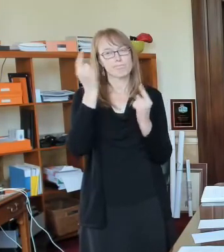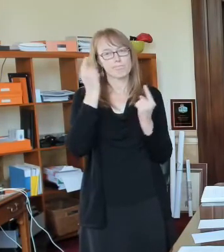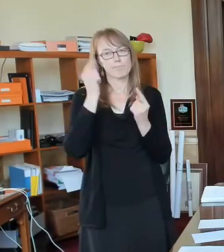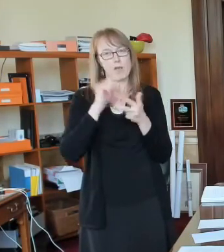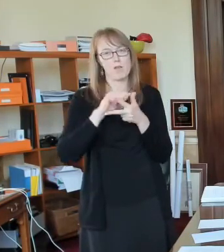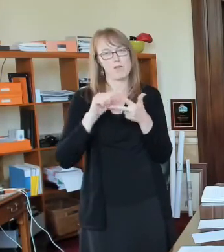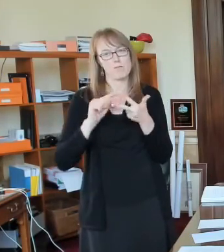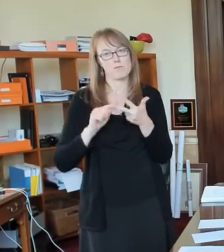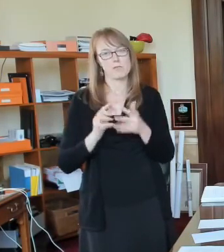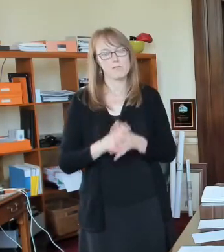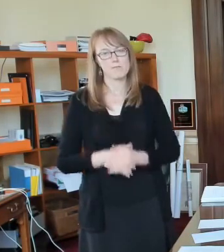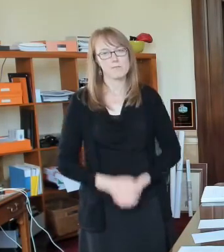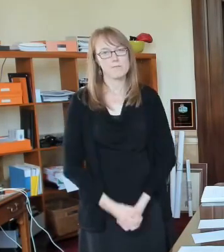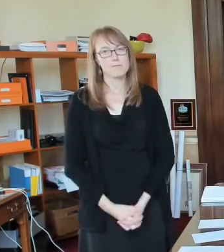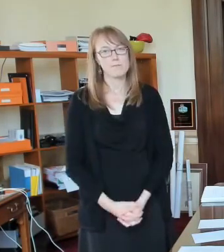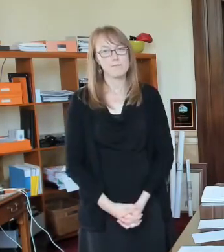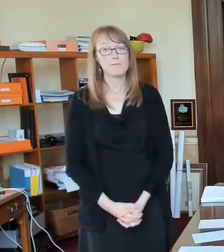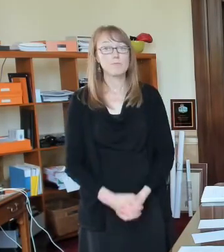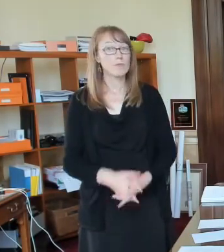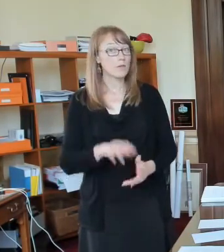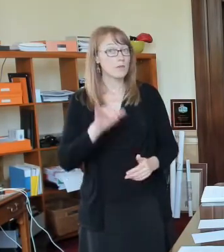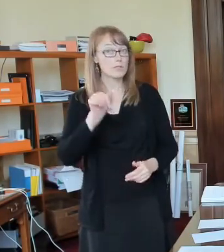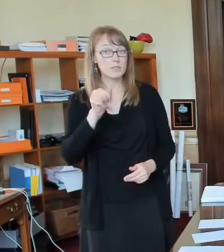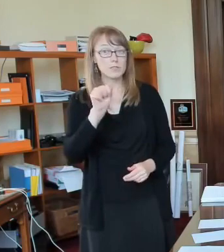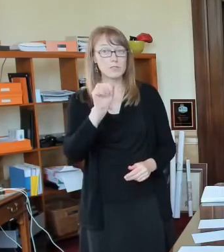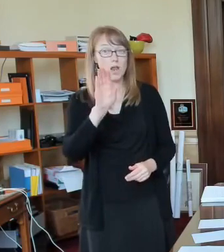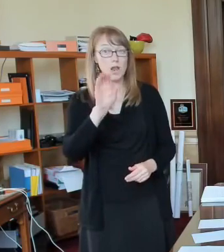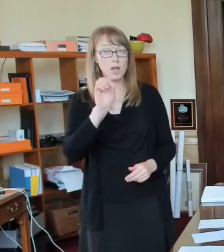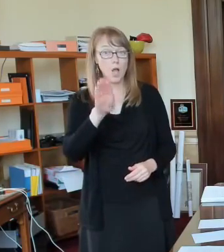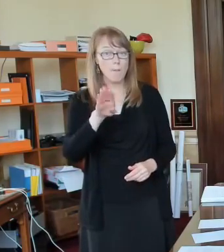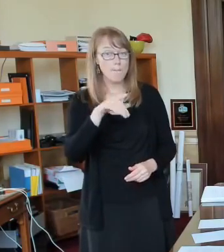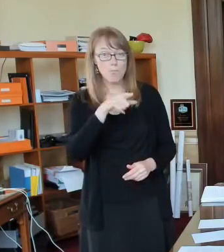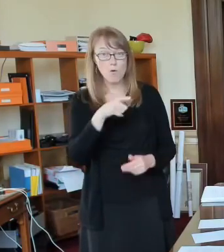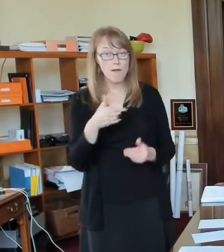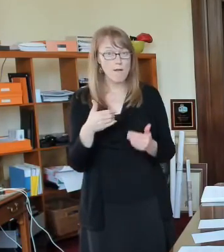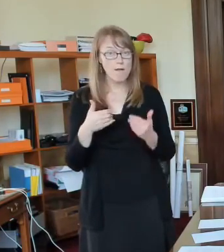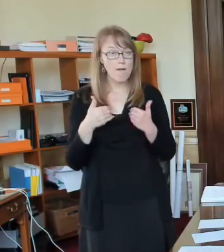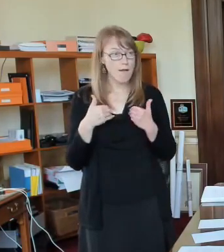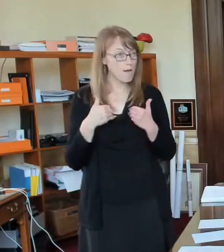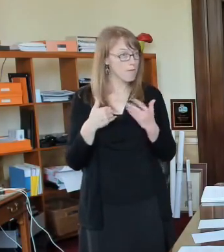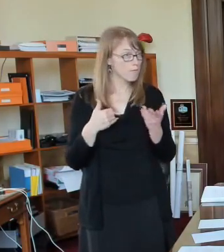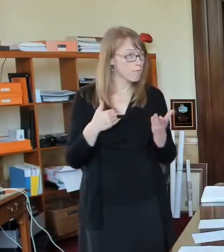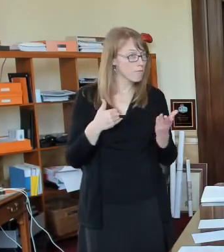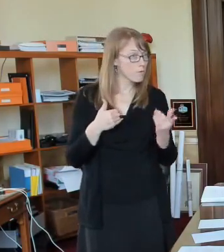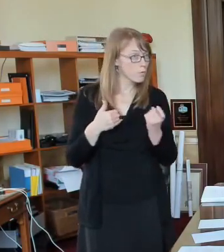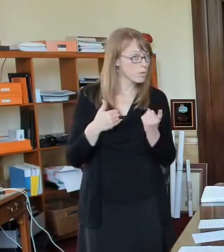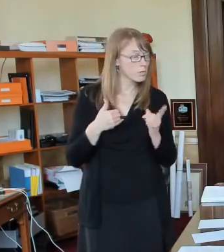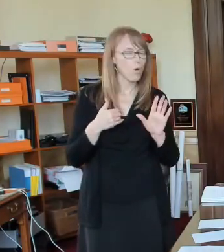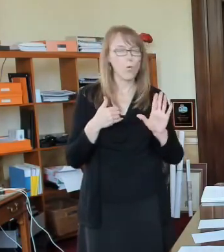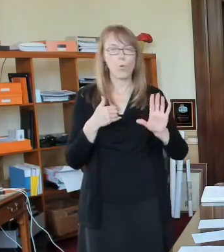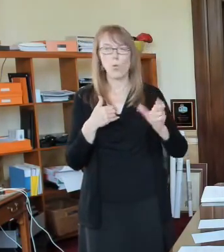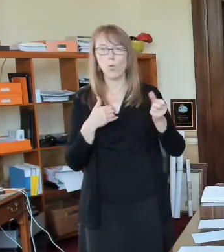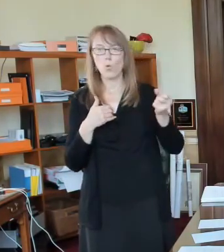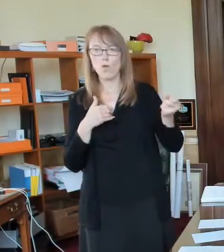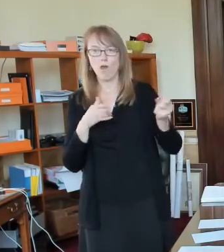Jacob, do we have questions? I guess I have one other thing here, sorry, to bring up, and that